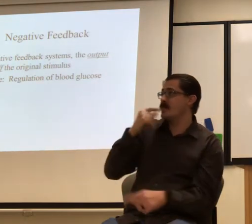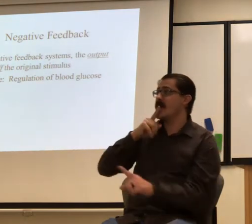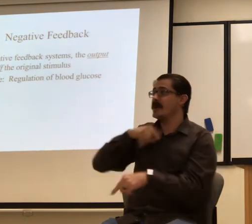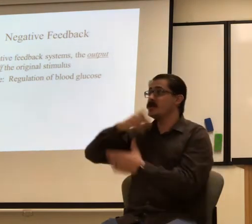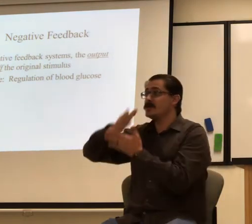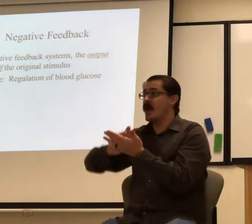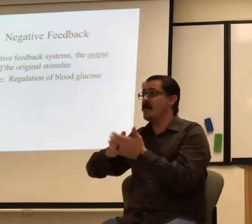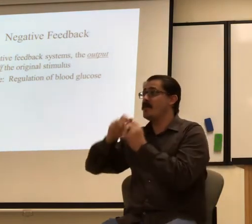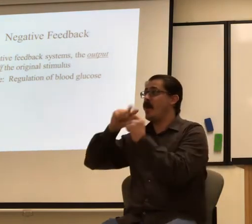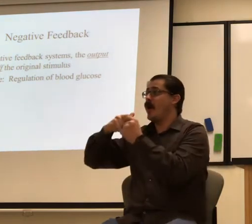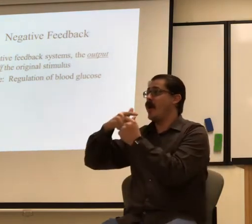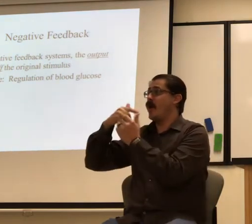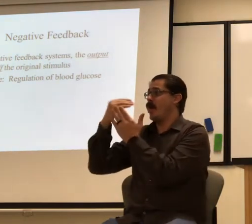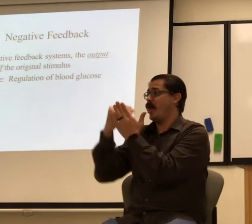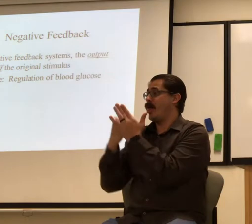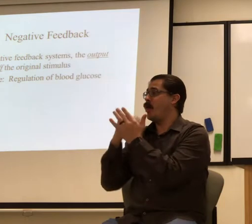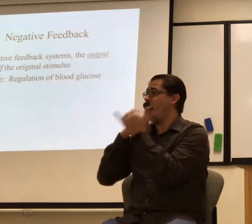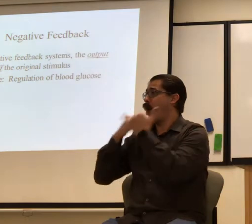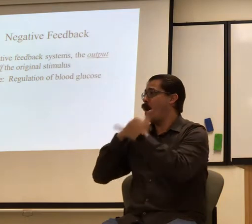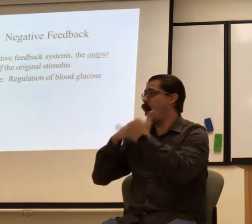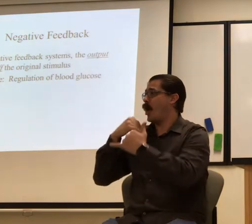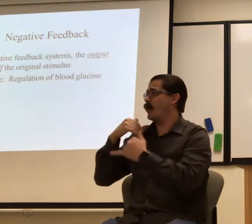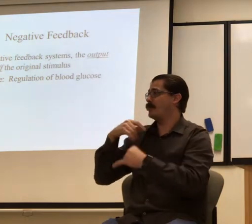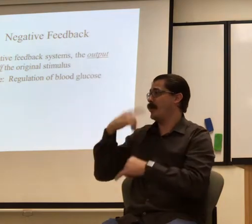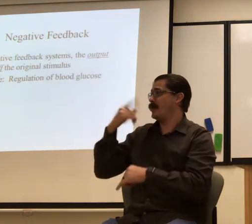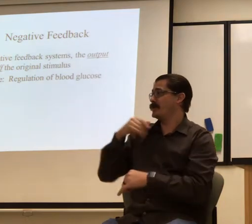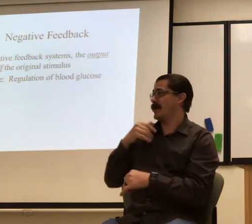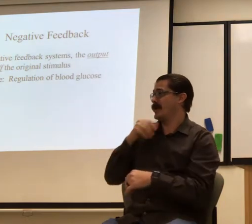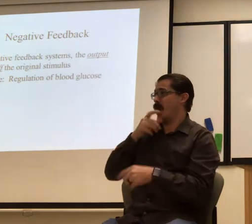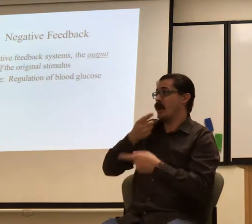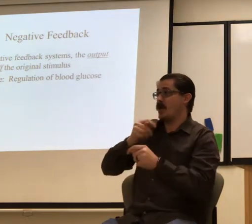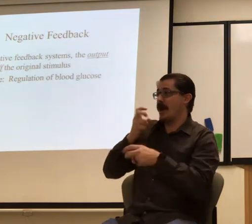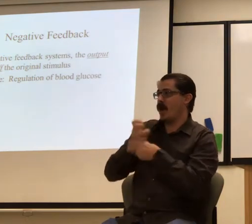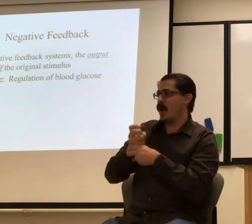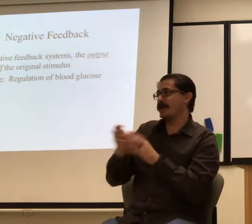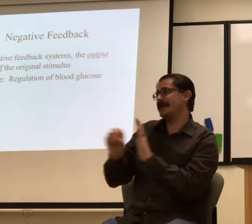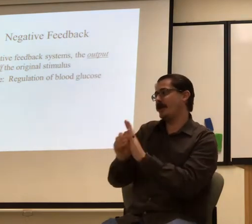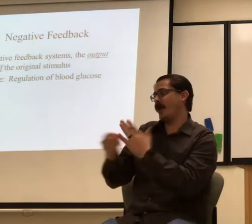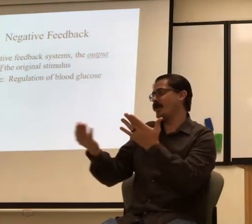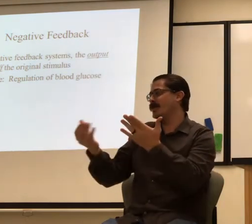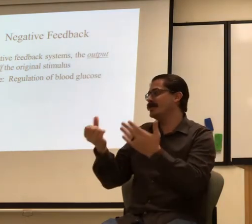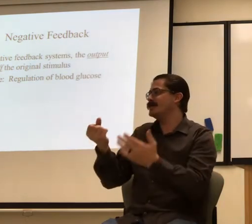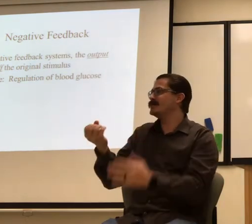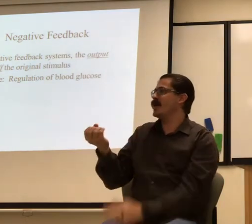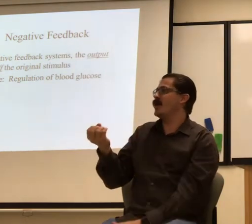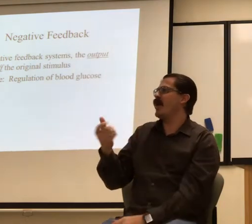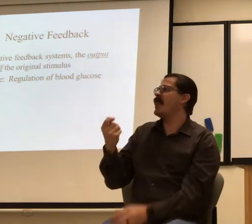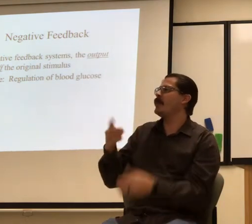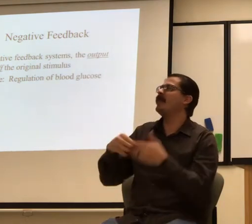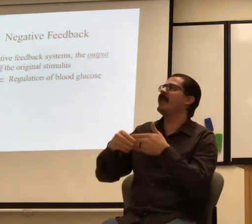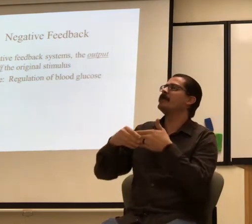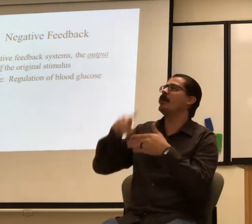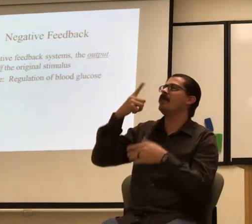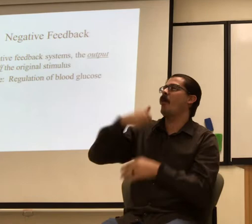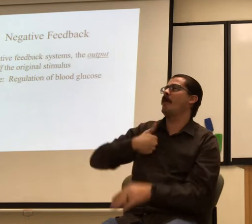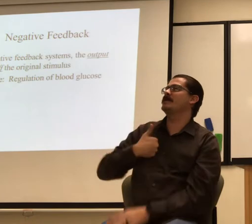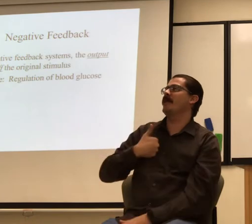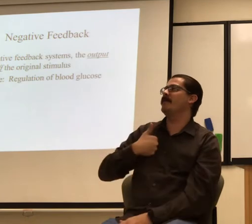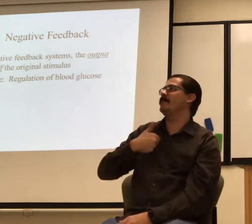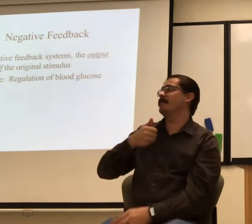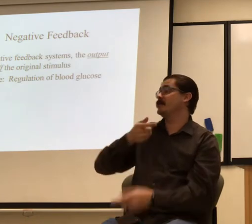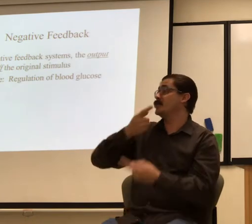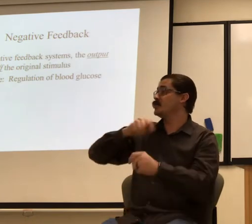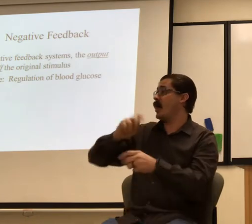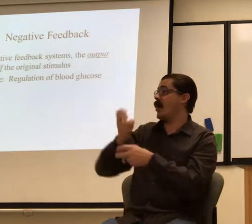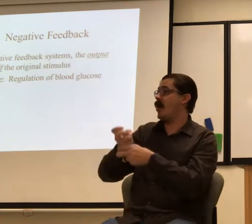questions and they're all wrong, it doesn't look like you're trying very hard, I'll give you 0. Okay, so really just give a honest try and you'll get the full